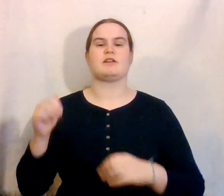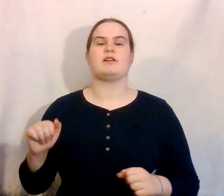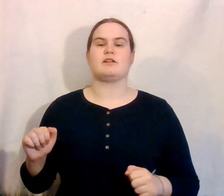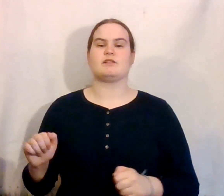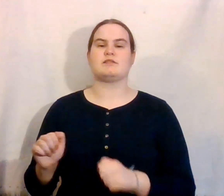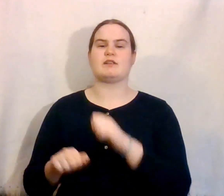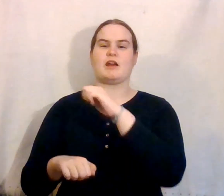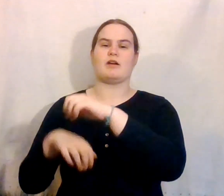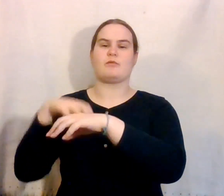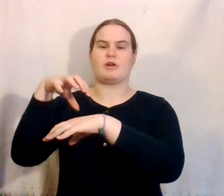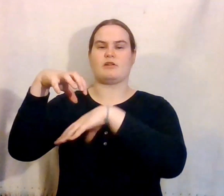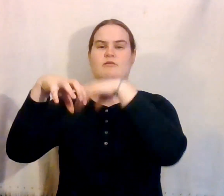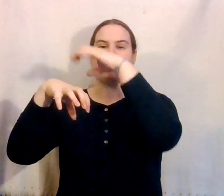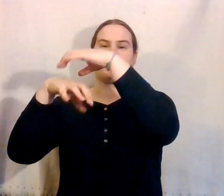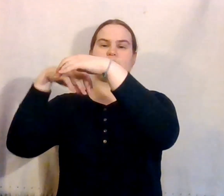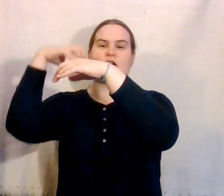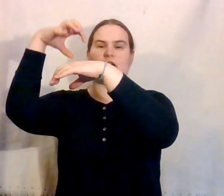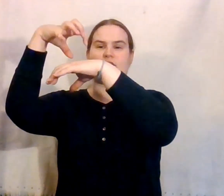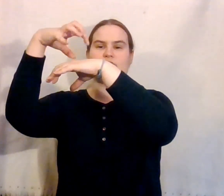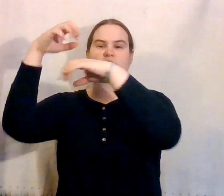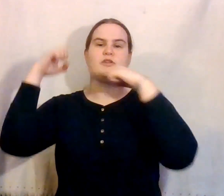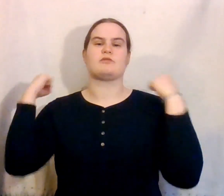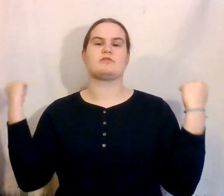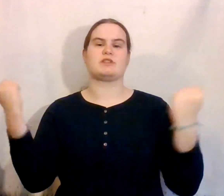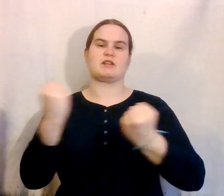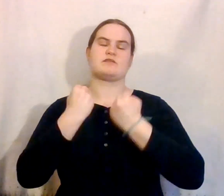my to of prise you